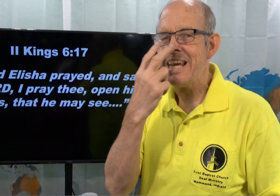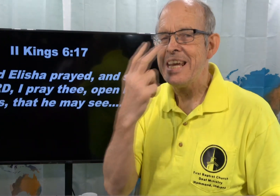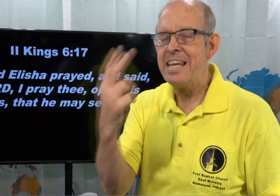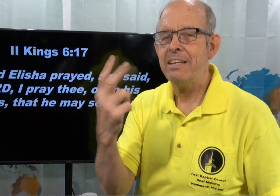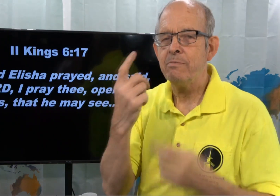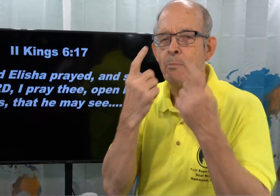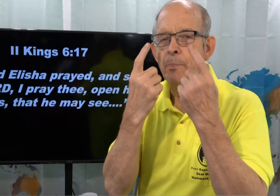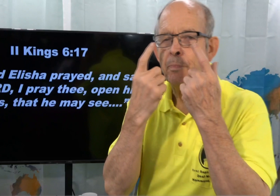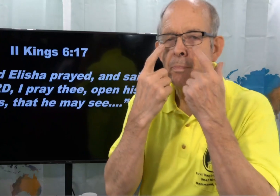see.